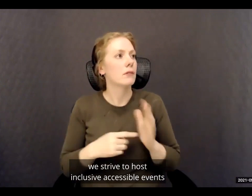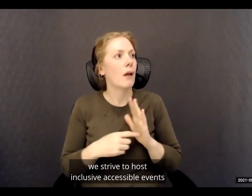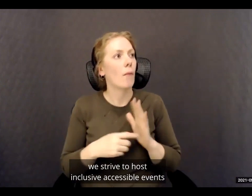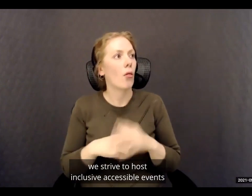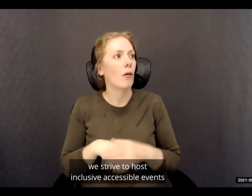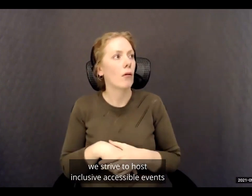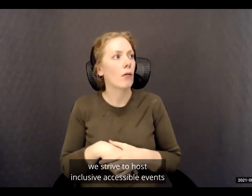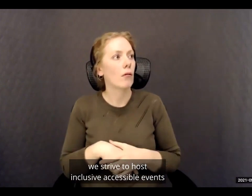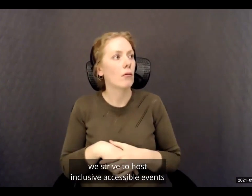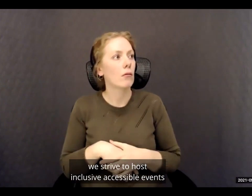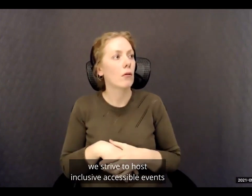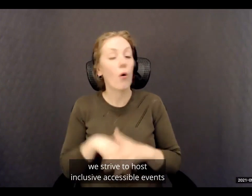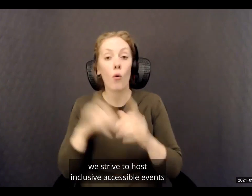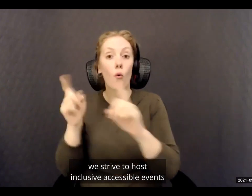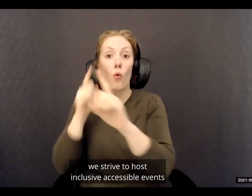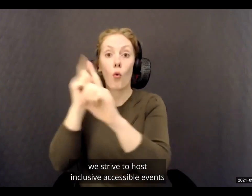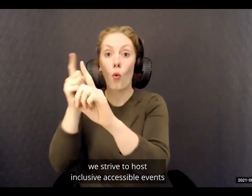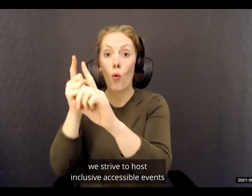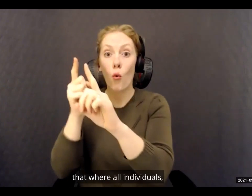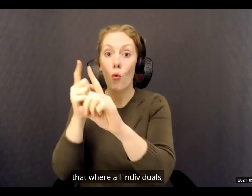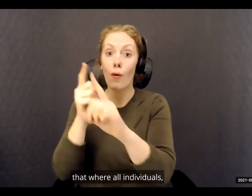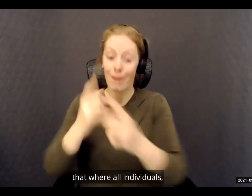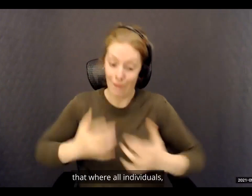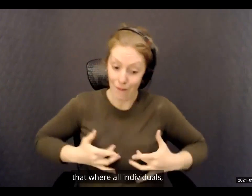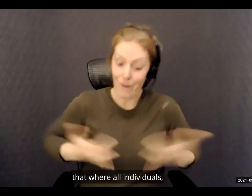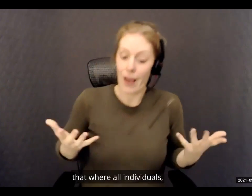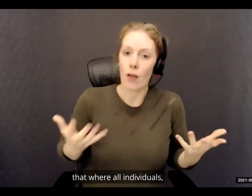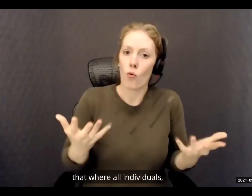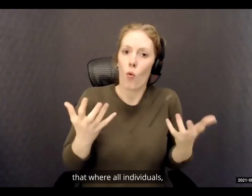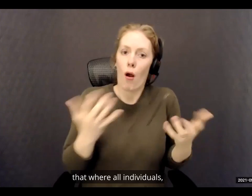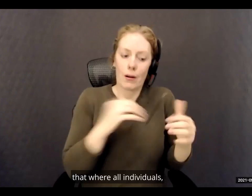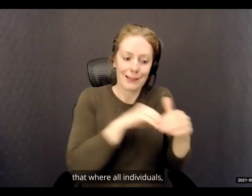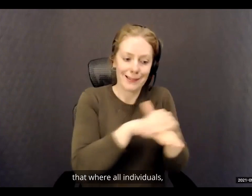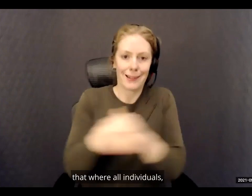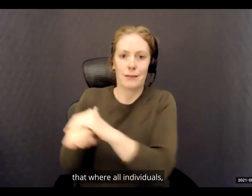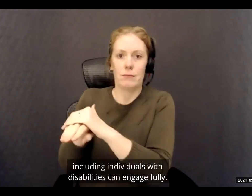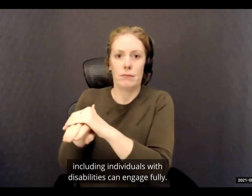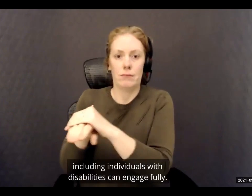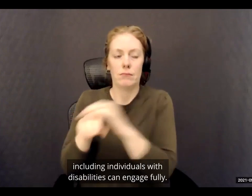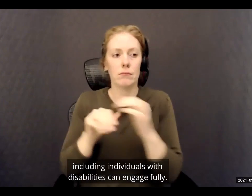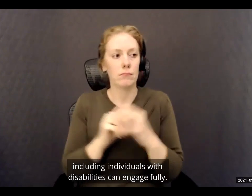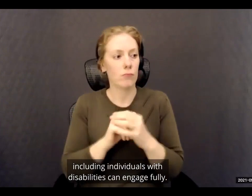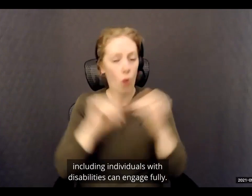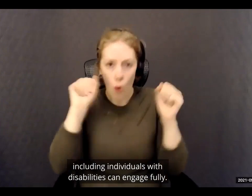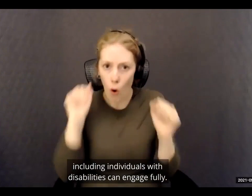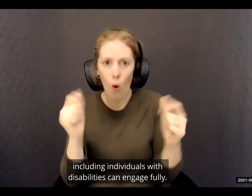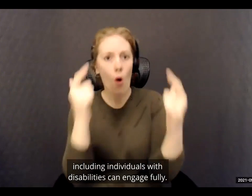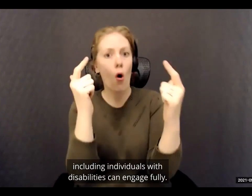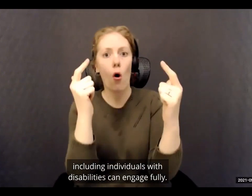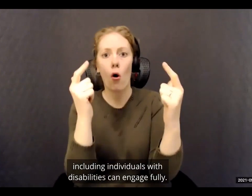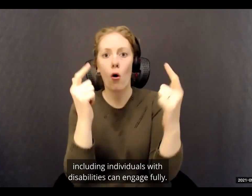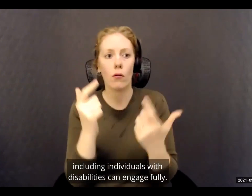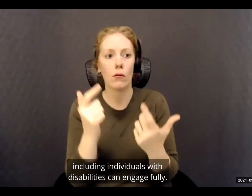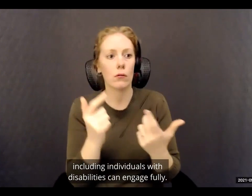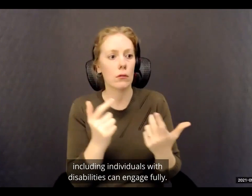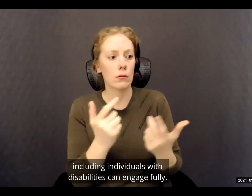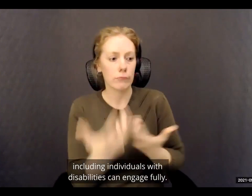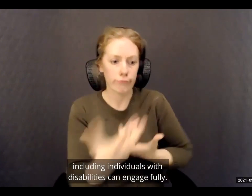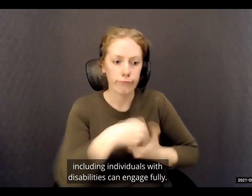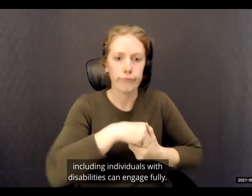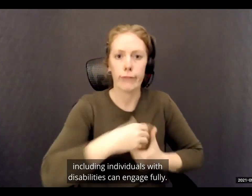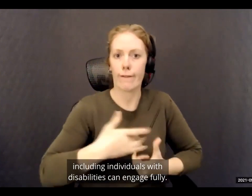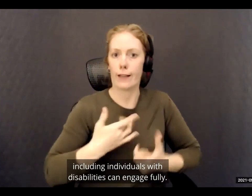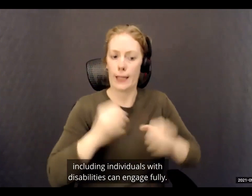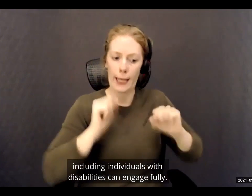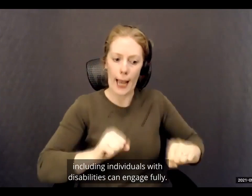host inclusive, accessible events that where all individuals, including individuals with disabilities, can